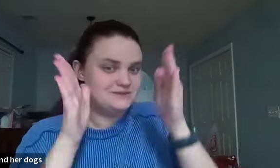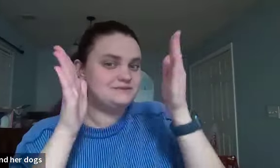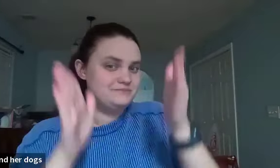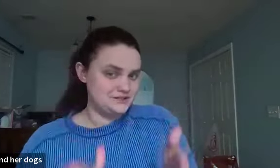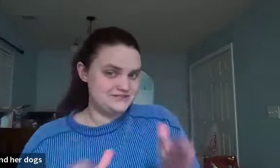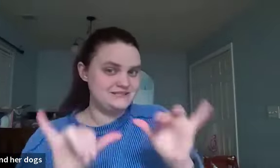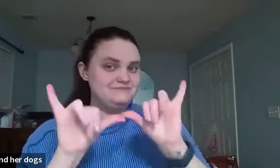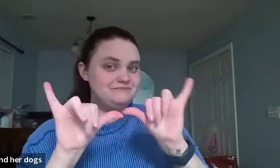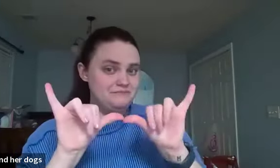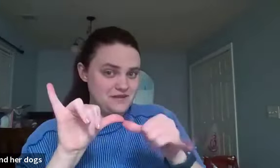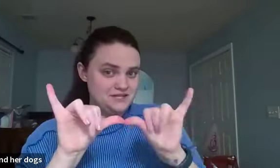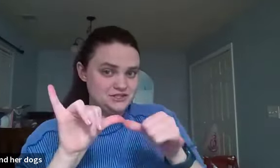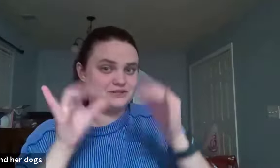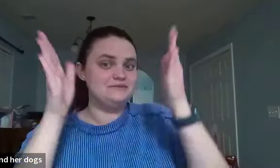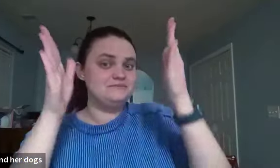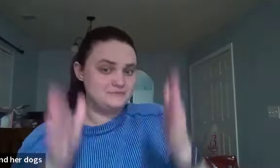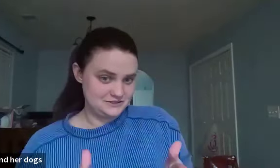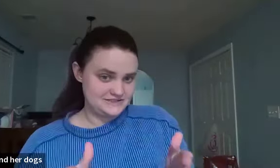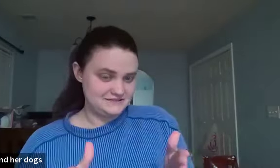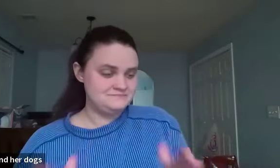measure person, measure person.